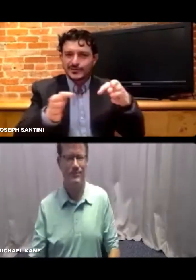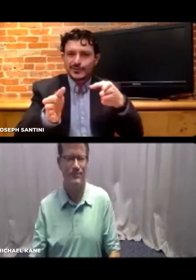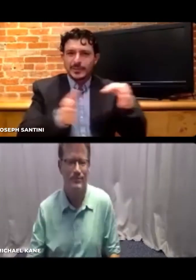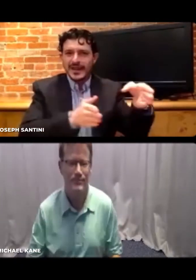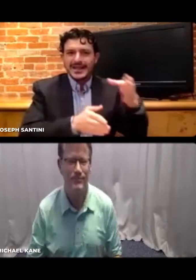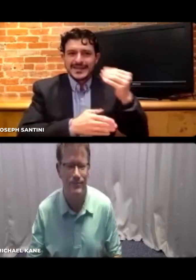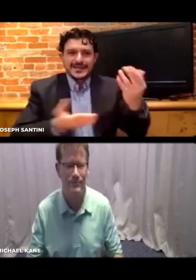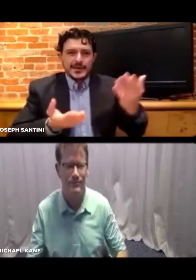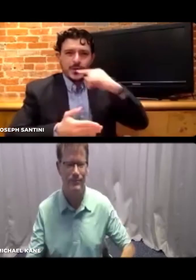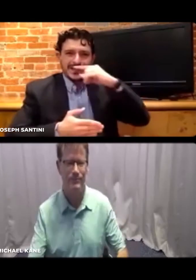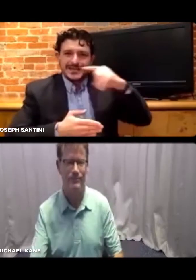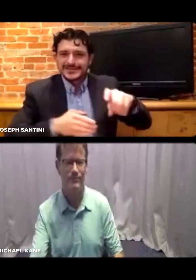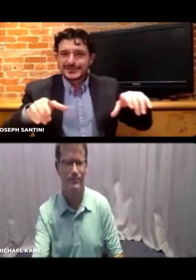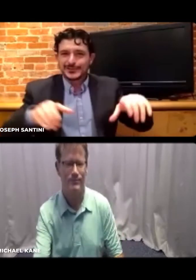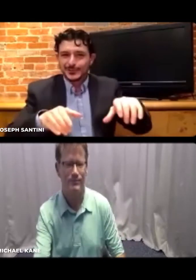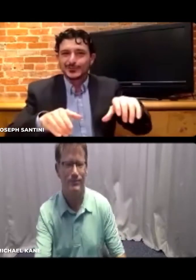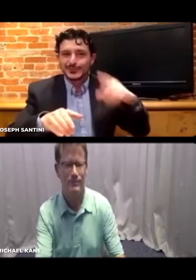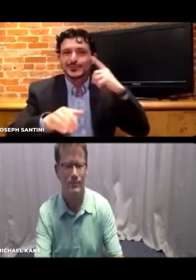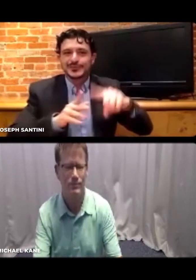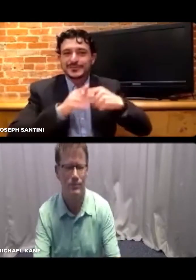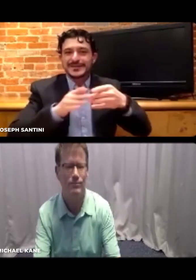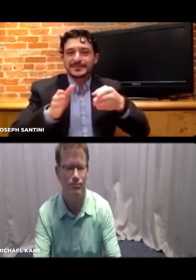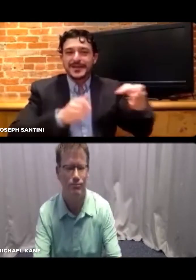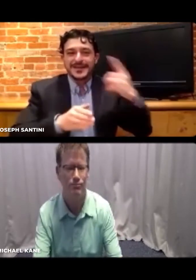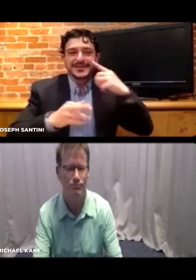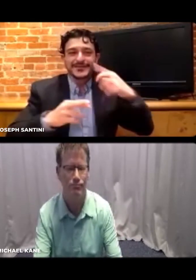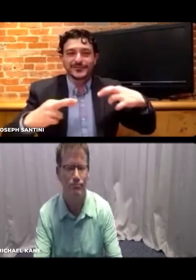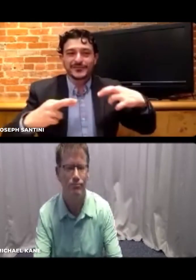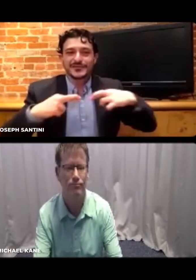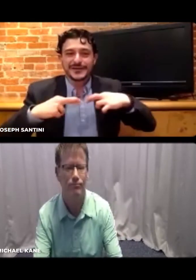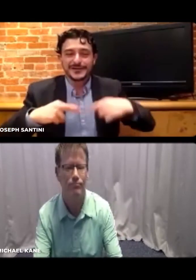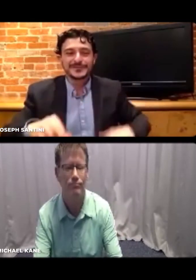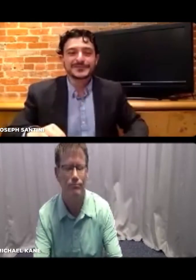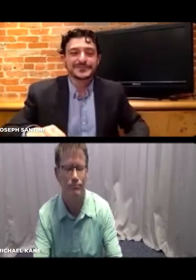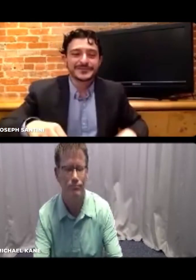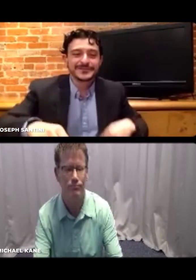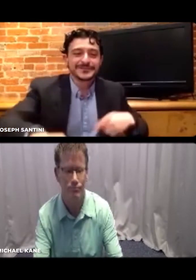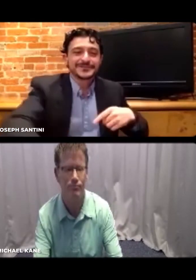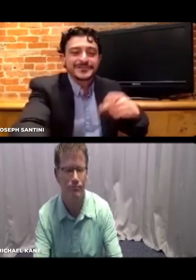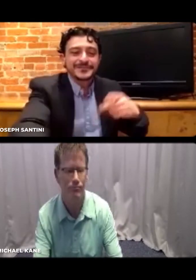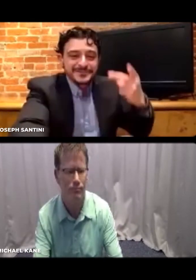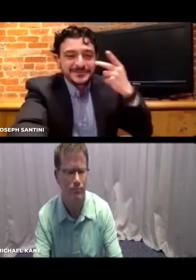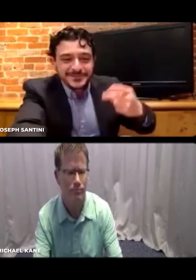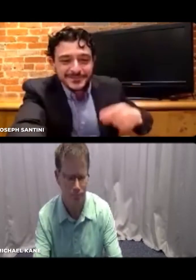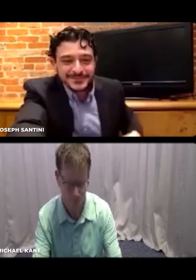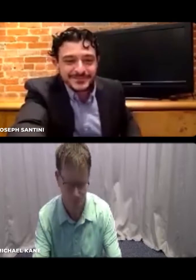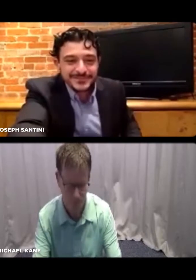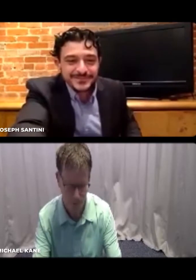they have on what their kids should do before planning for retirement.